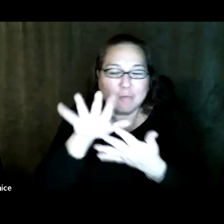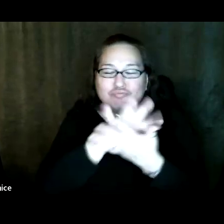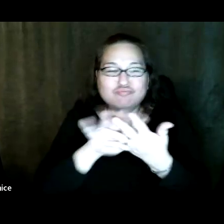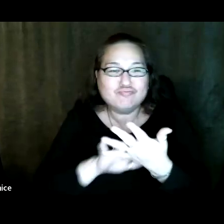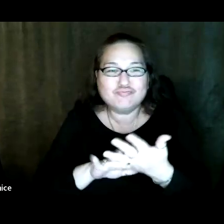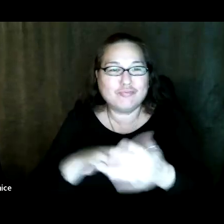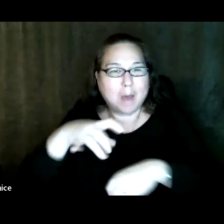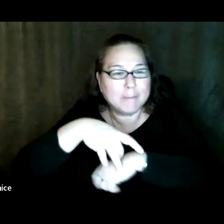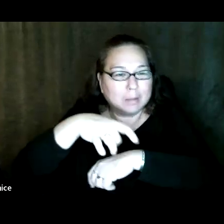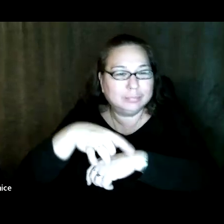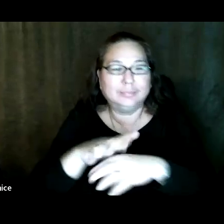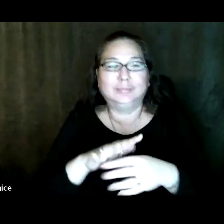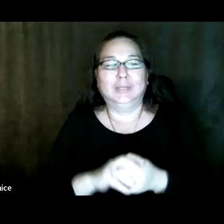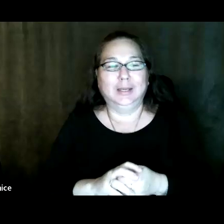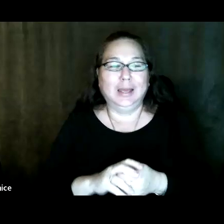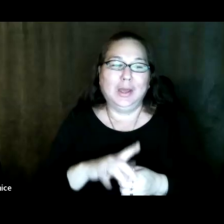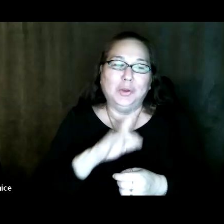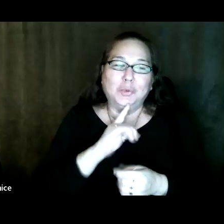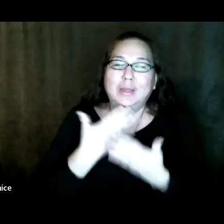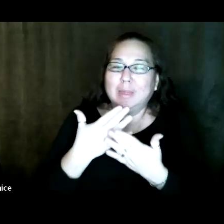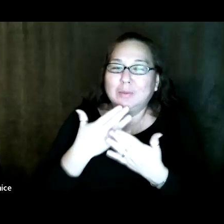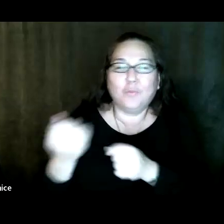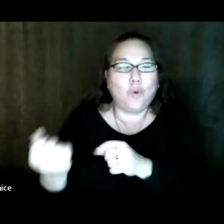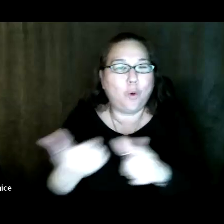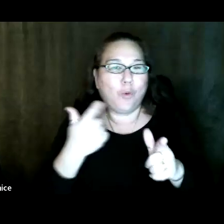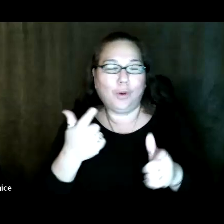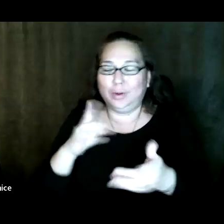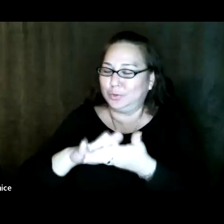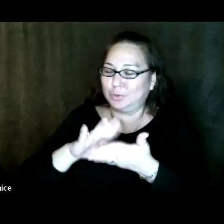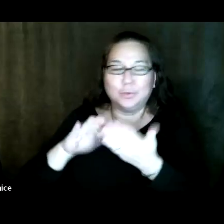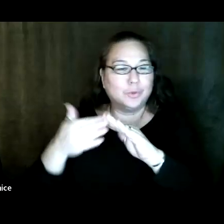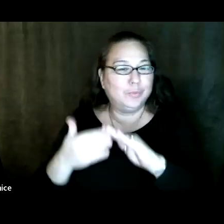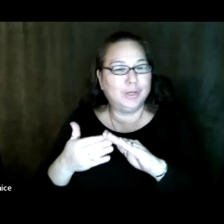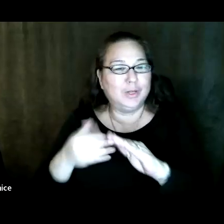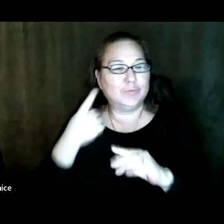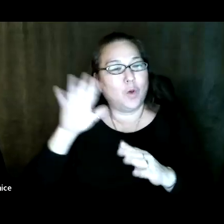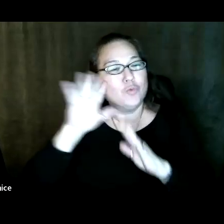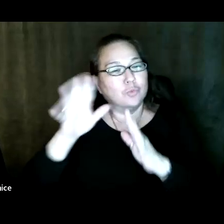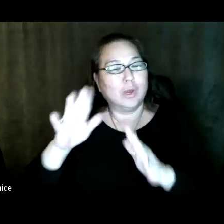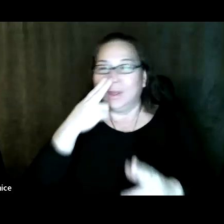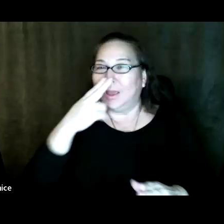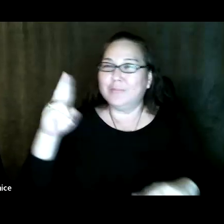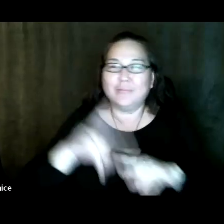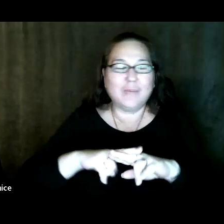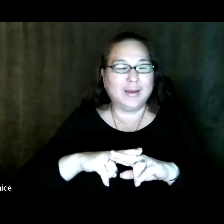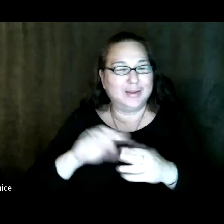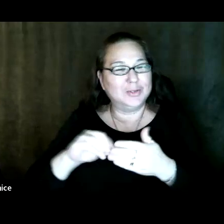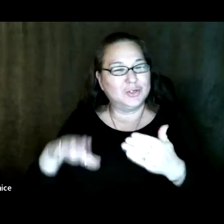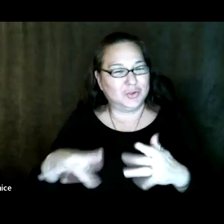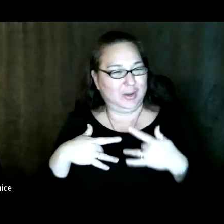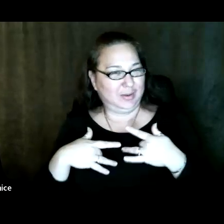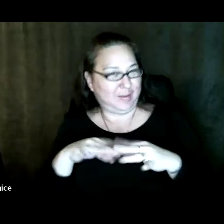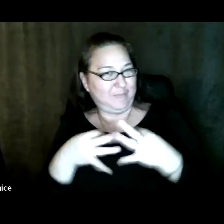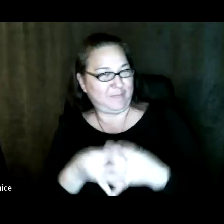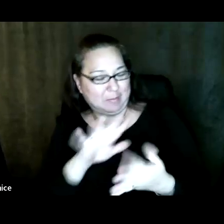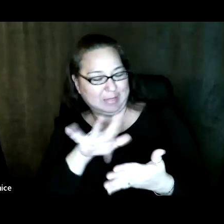communities for creating fun, student, and family-centered events. This is really our goal, to show you all of the wonderful things that are happening every